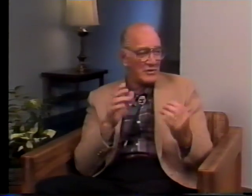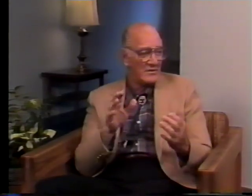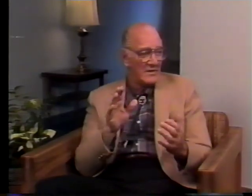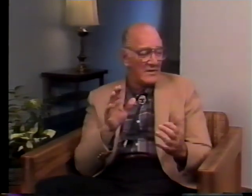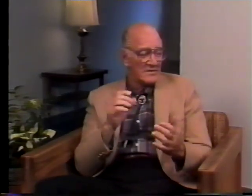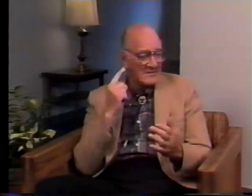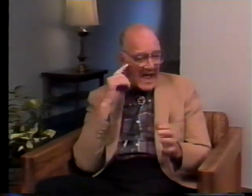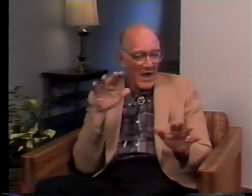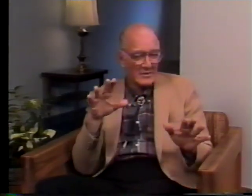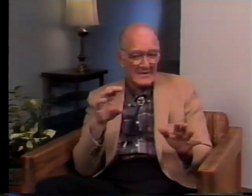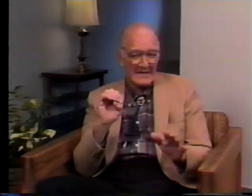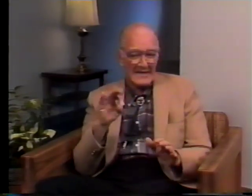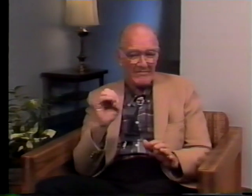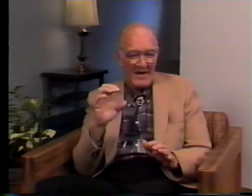imagine sound effects.